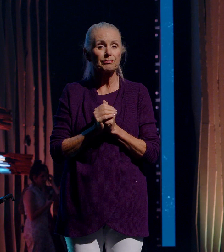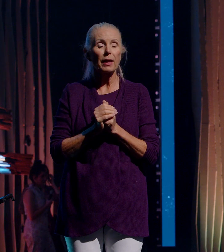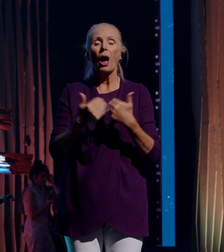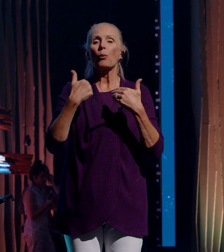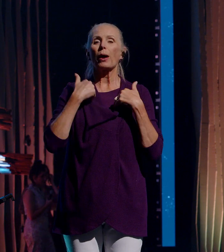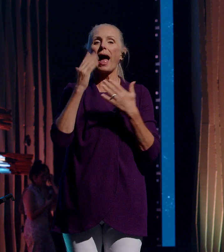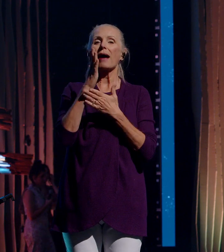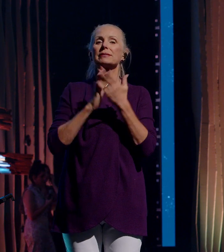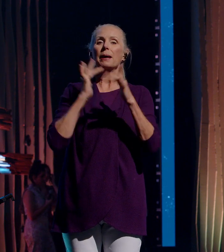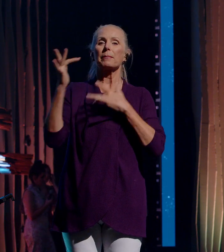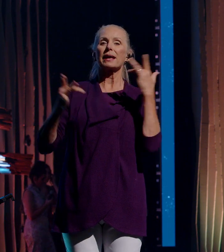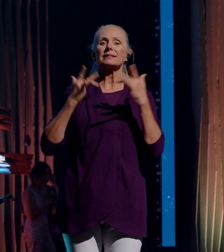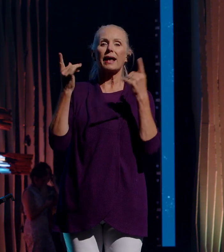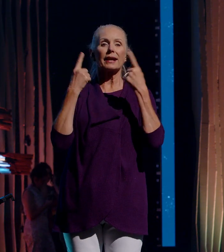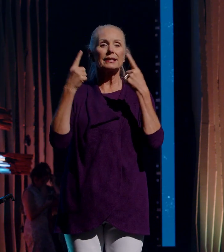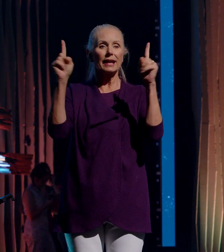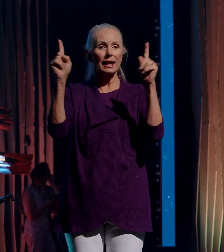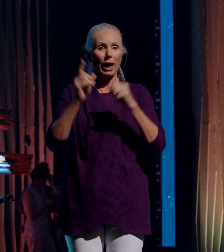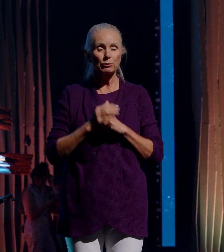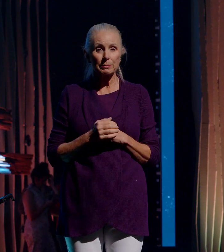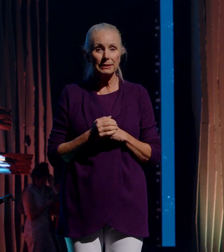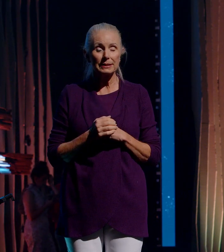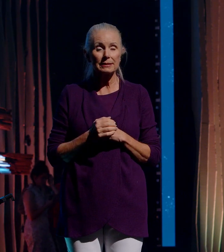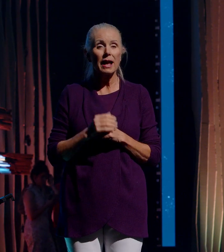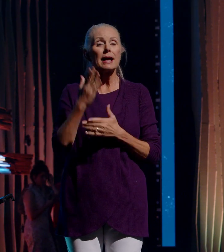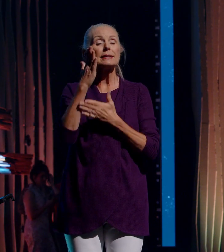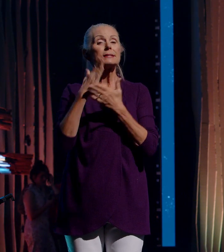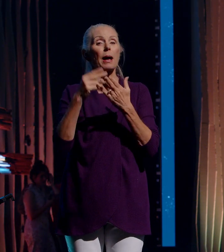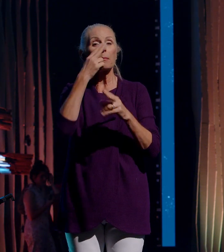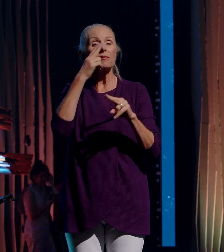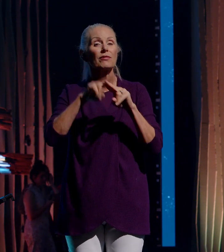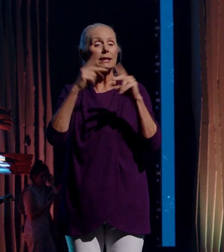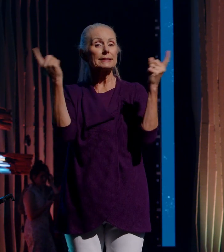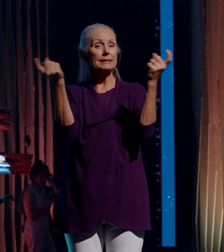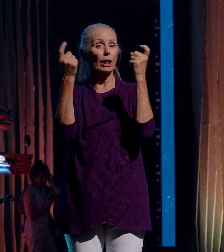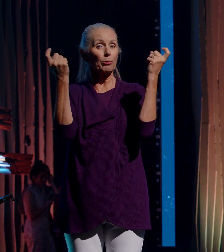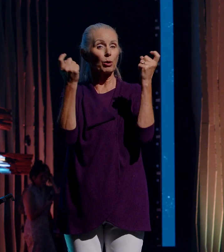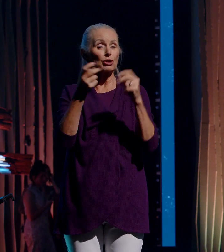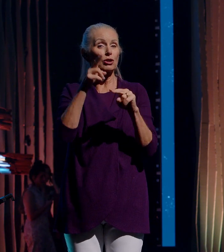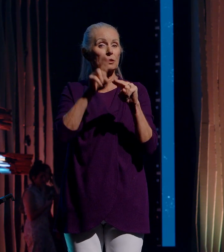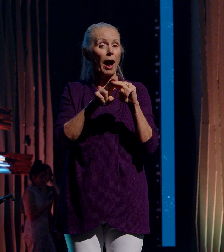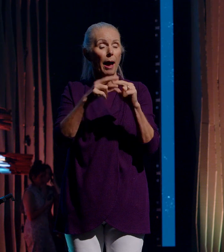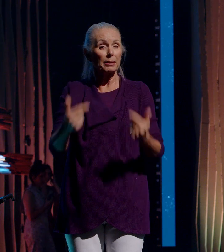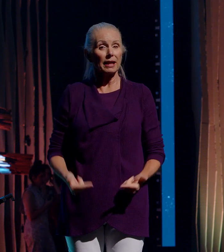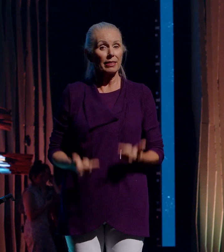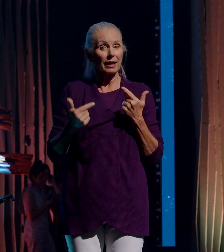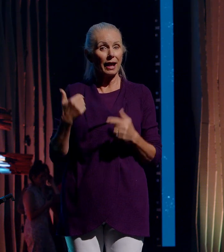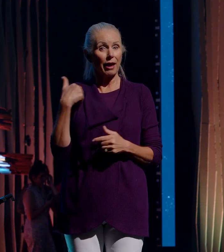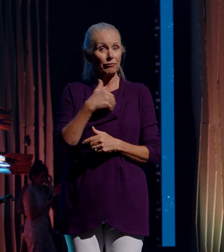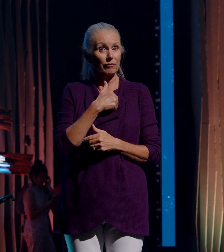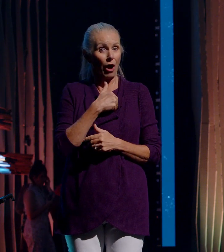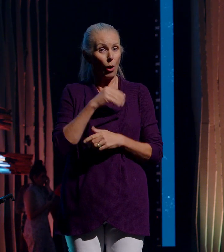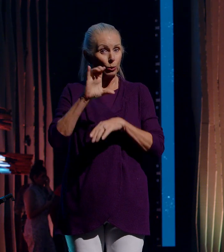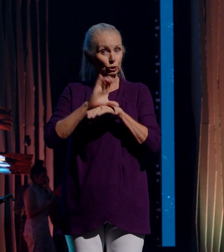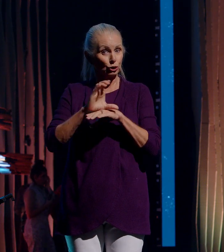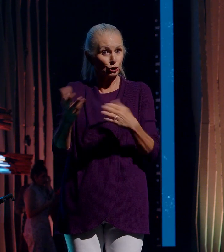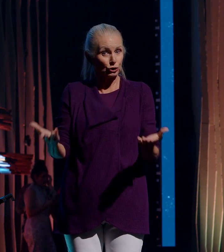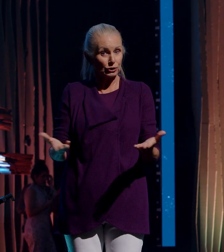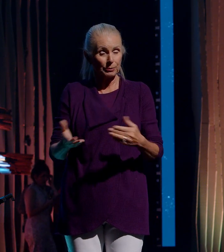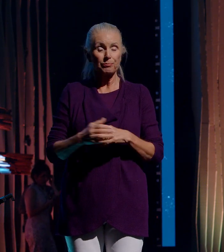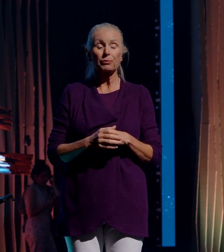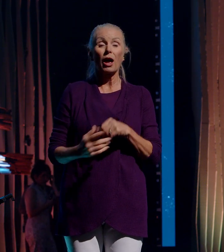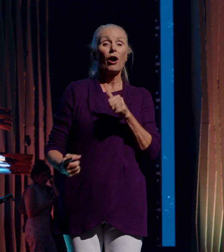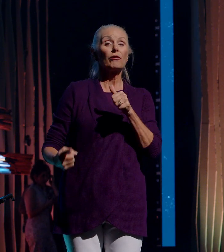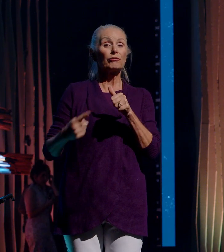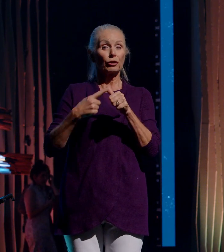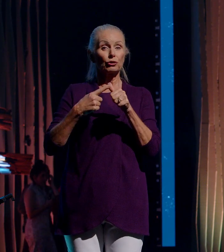some exciting announcements and some fun celebrations happening in the life of our church. The first